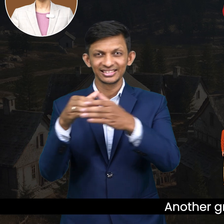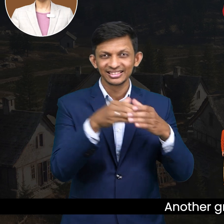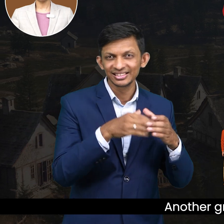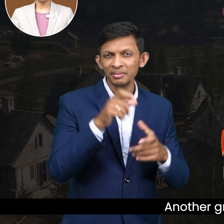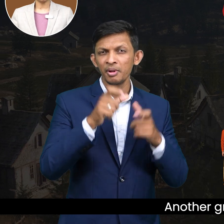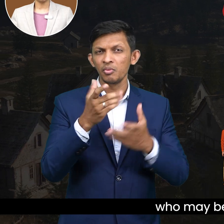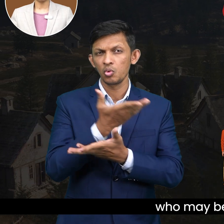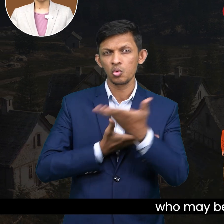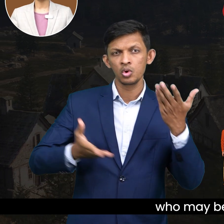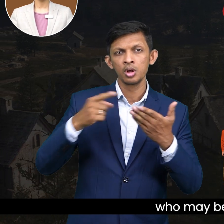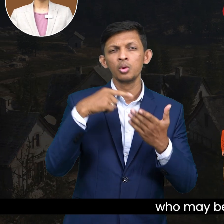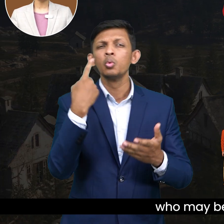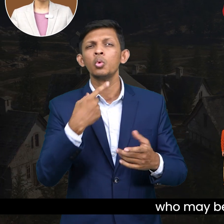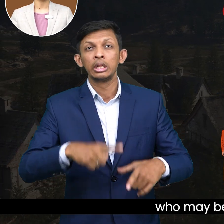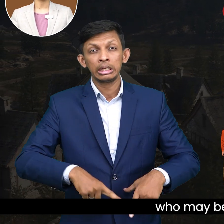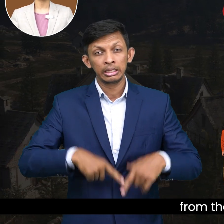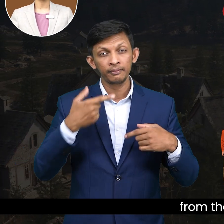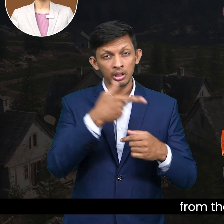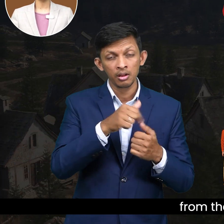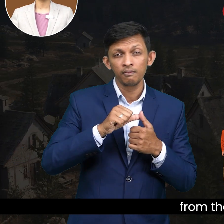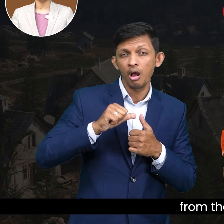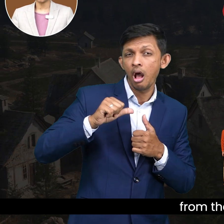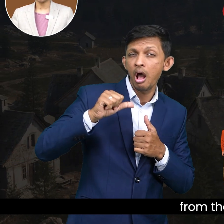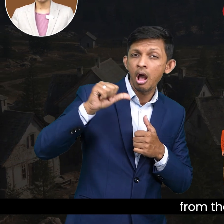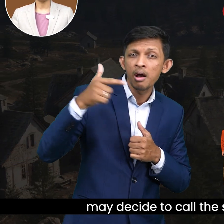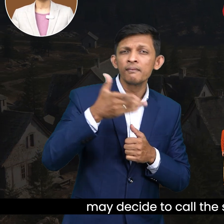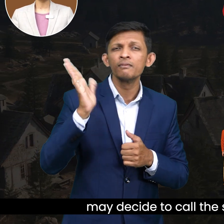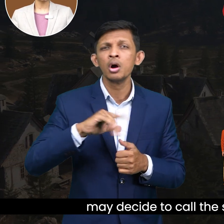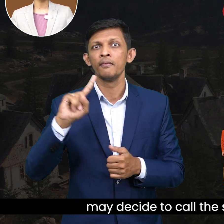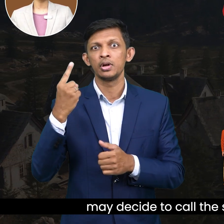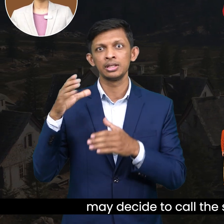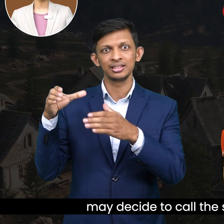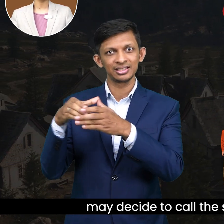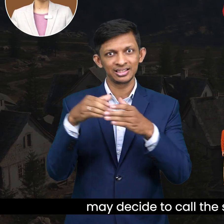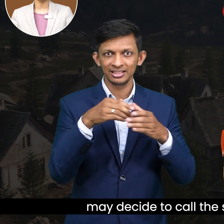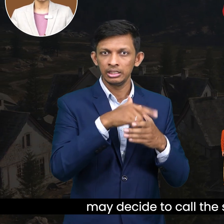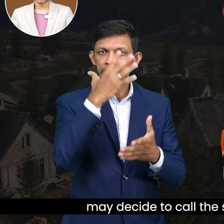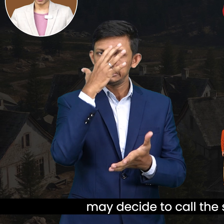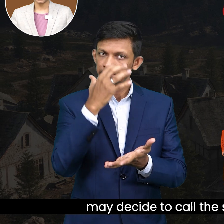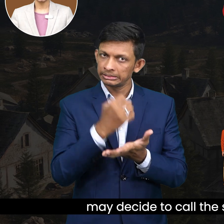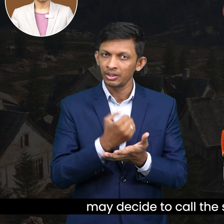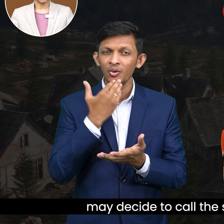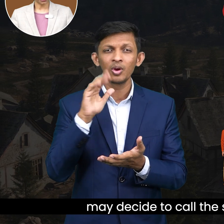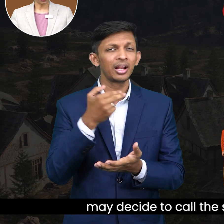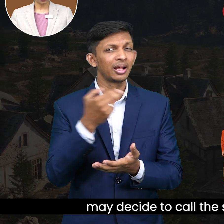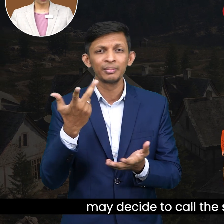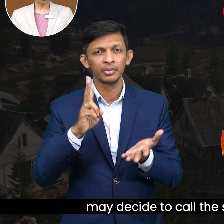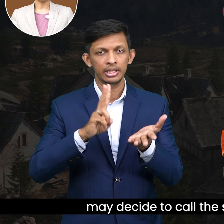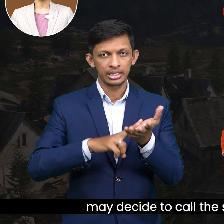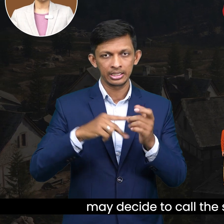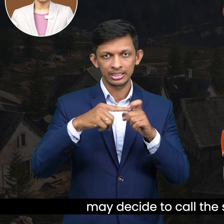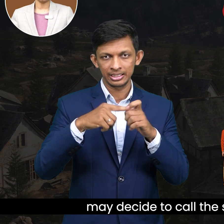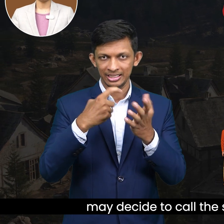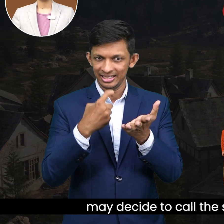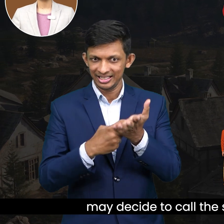Another group of people who may be living far away from the first group may decide to call the same drink as Neeru